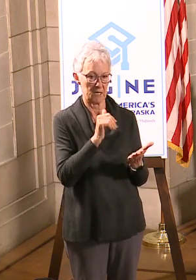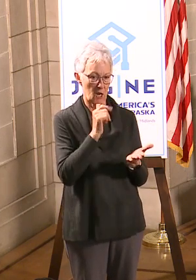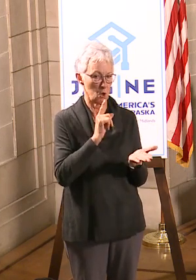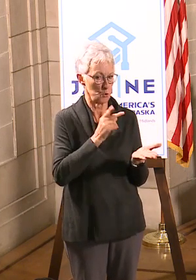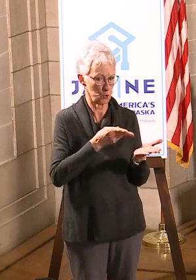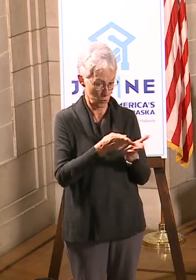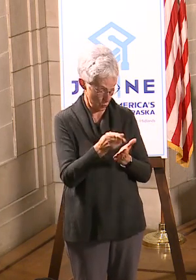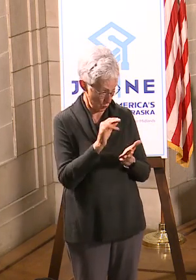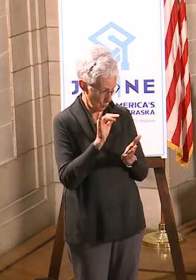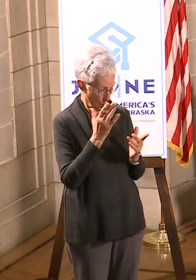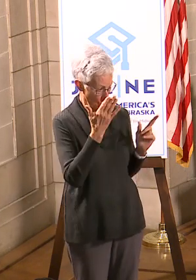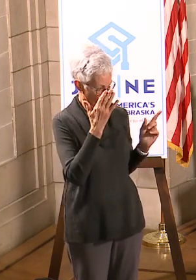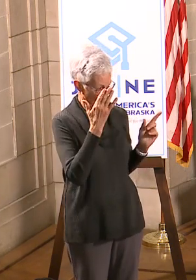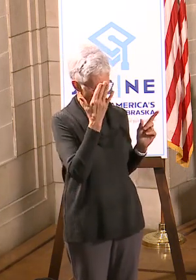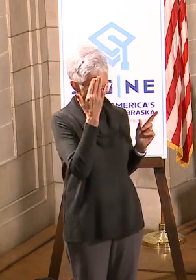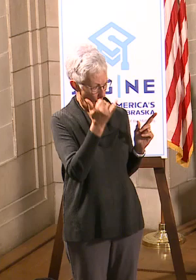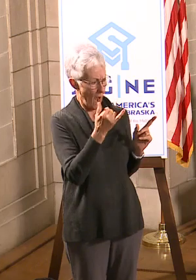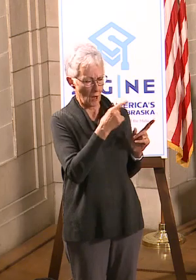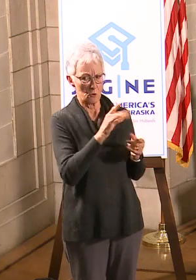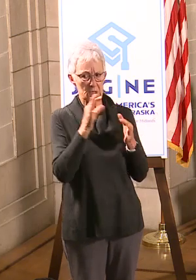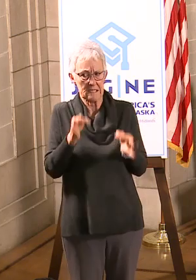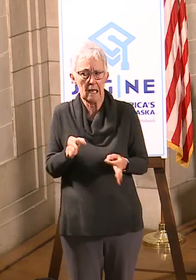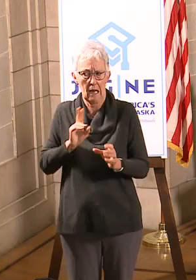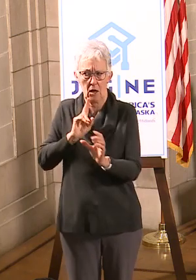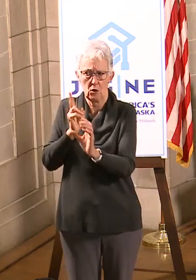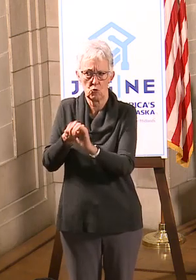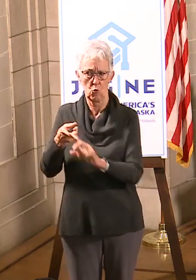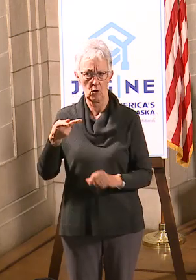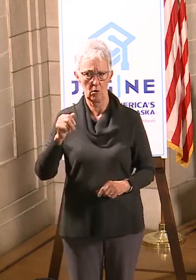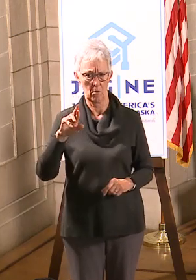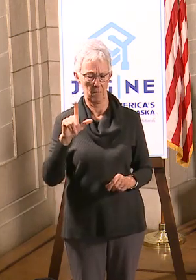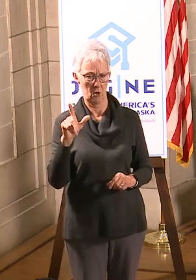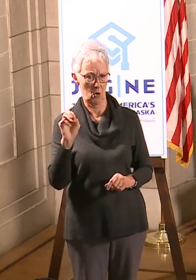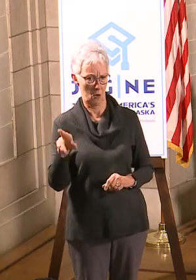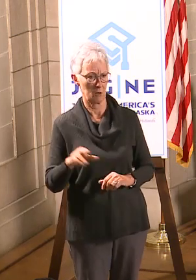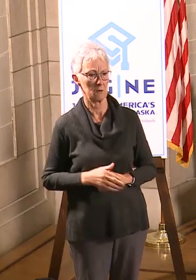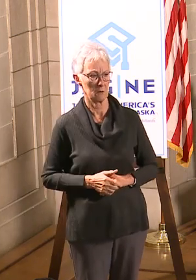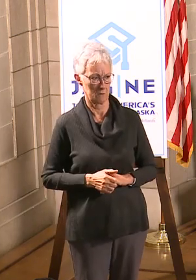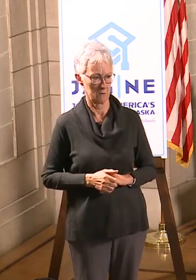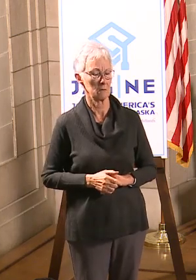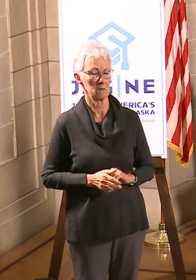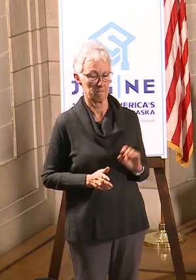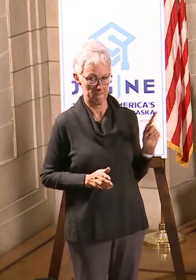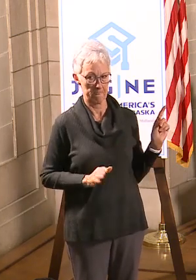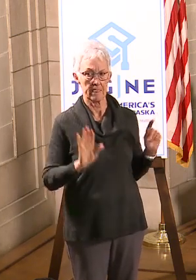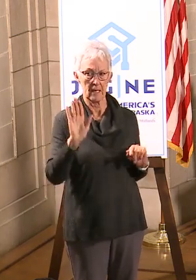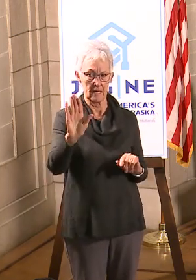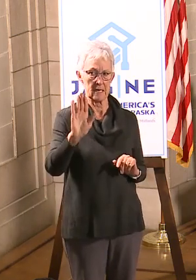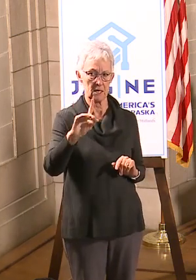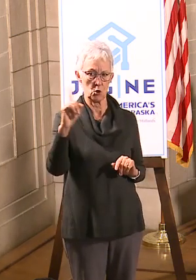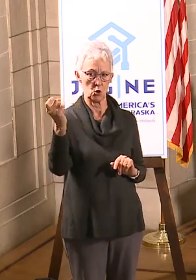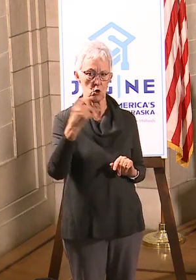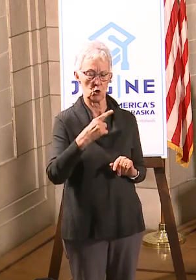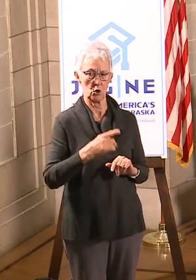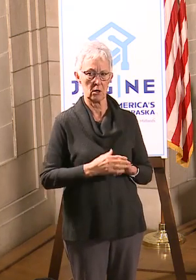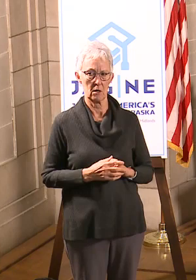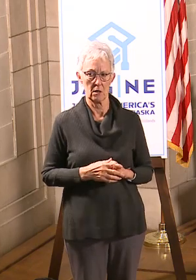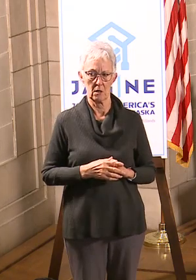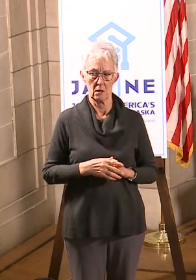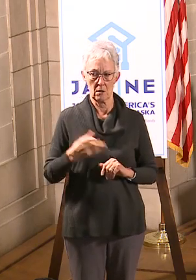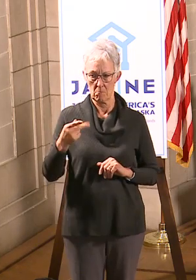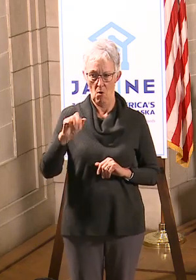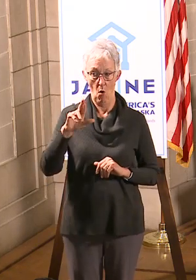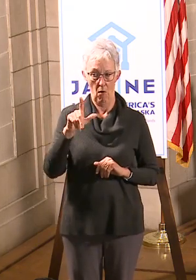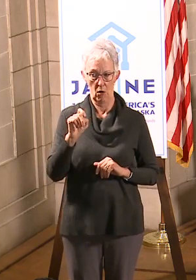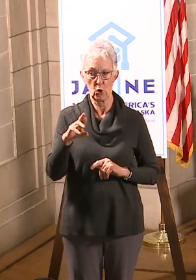decided to join Parler as well? So the question was, Parler is it's kind of competitive advantages. They're not going to